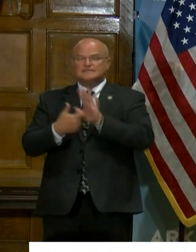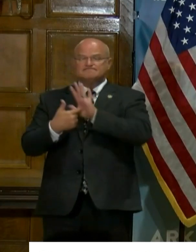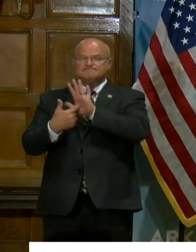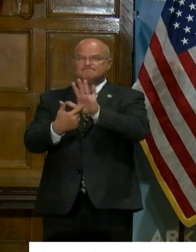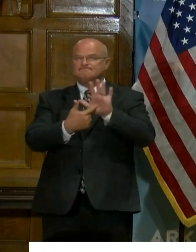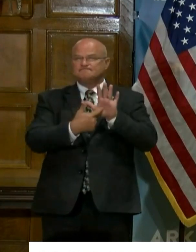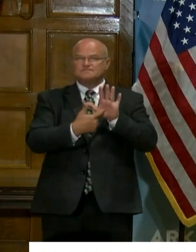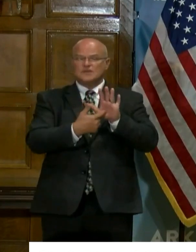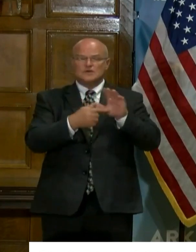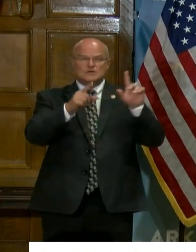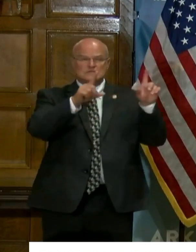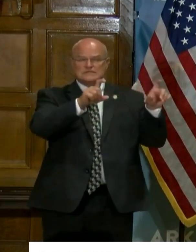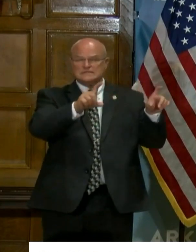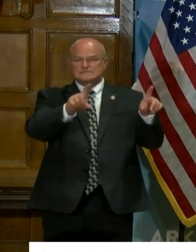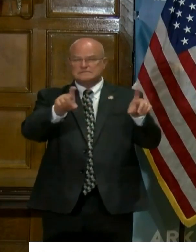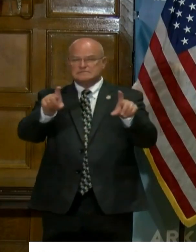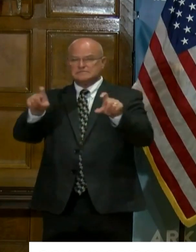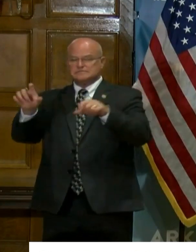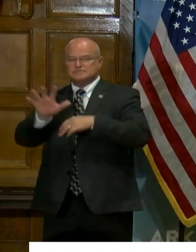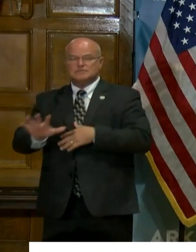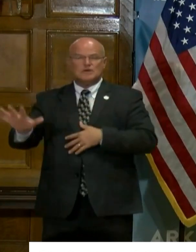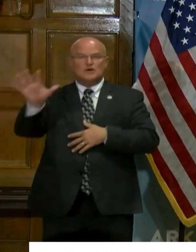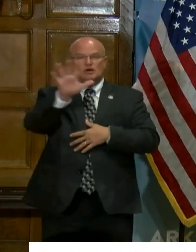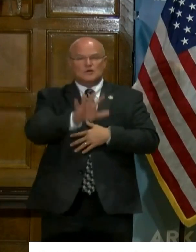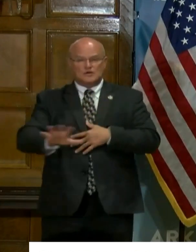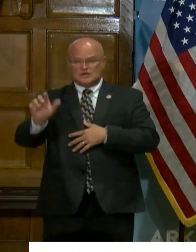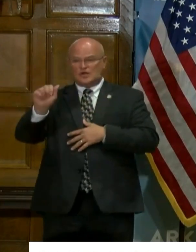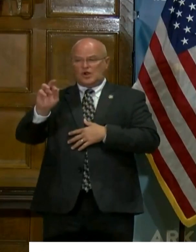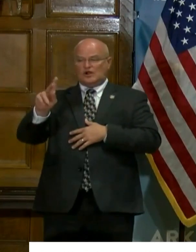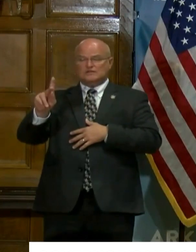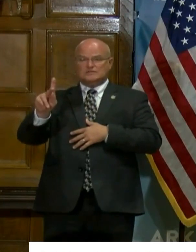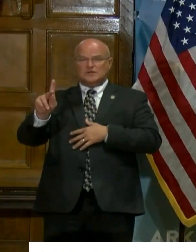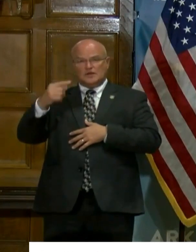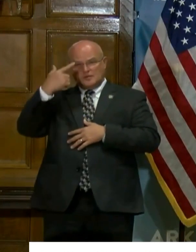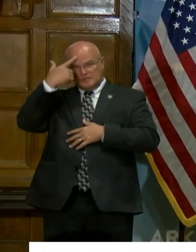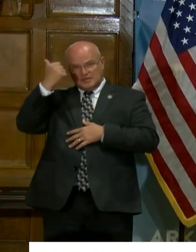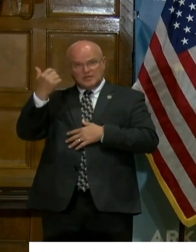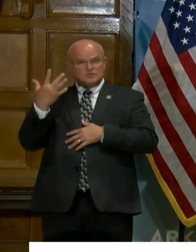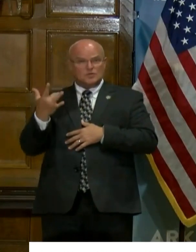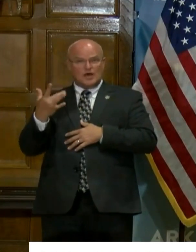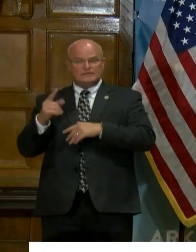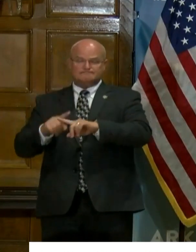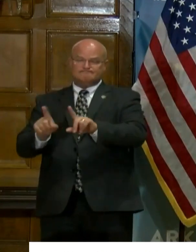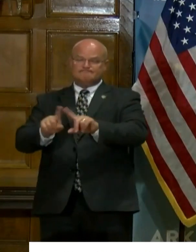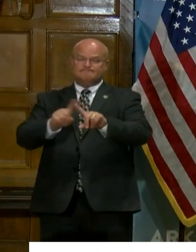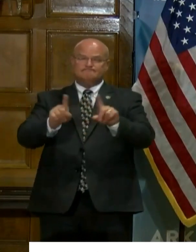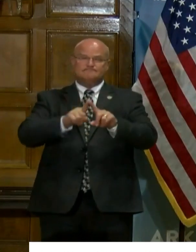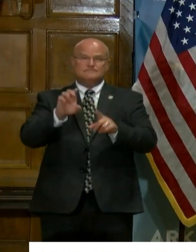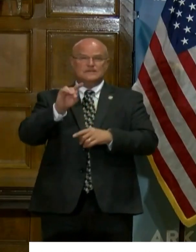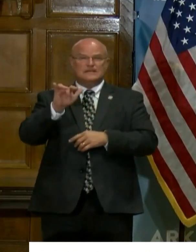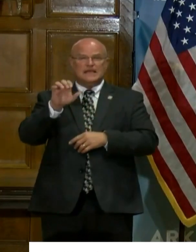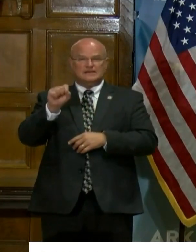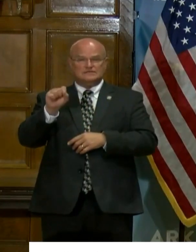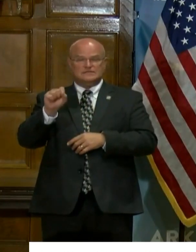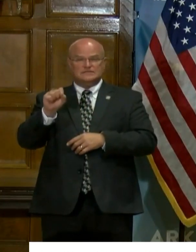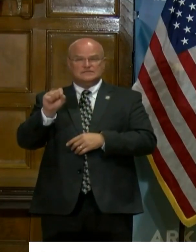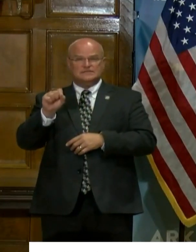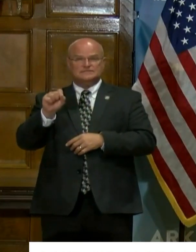indicates that we're testing broadly in Arkansas because they're scattered through multiple counties in the state. We